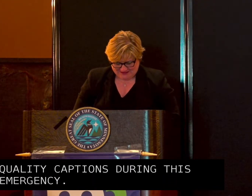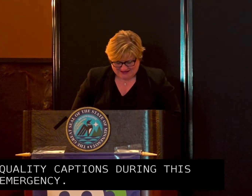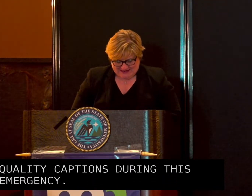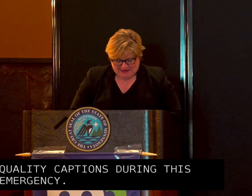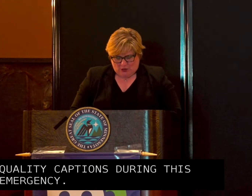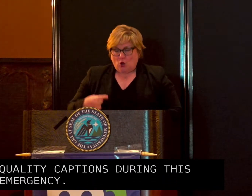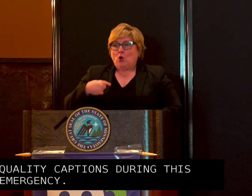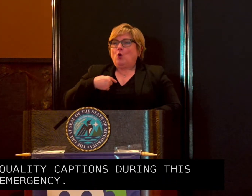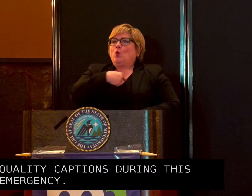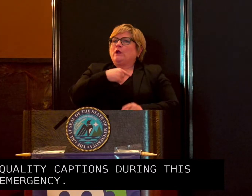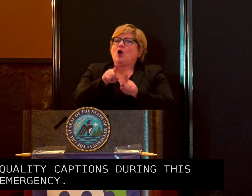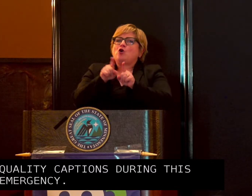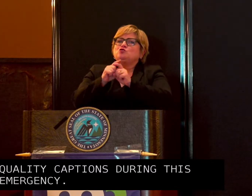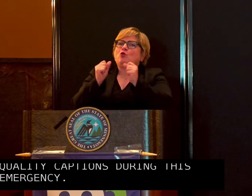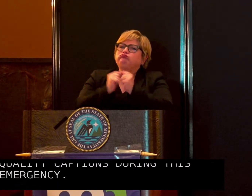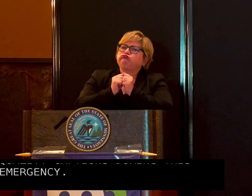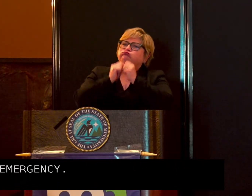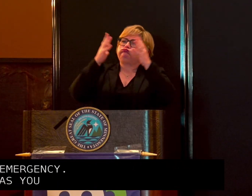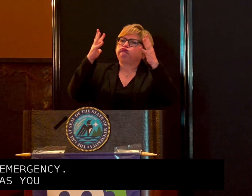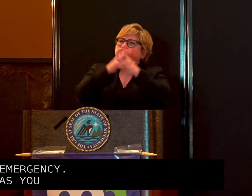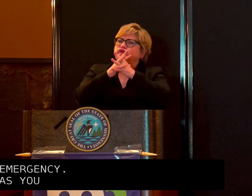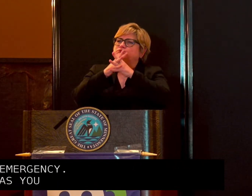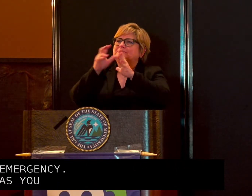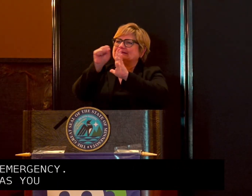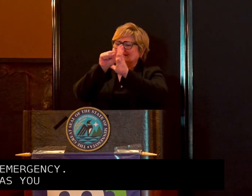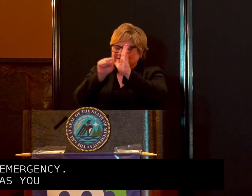As you may recall,